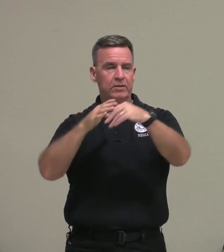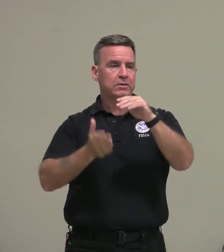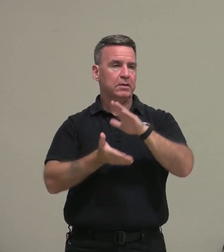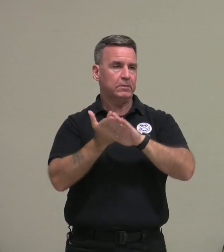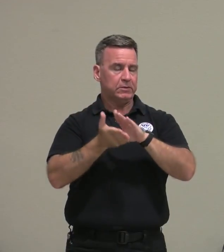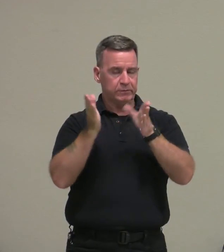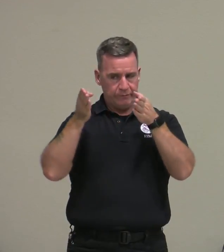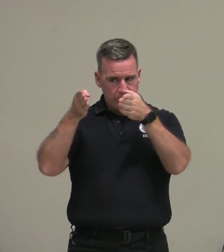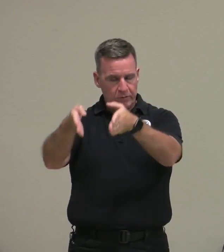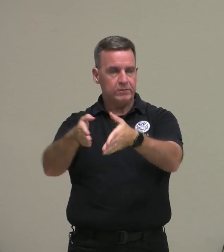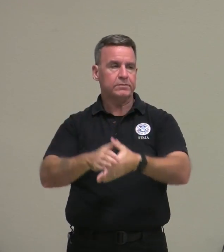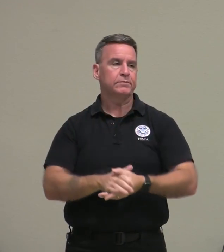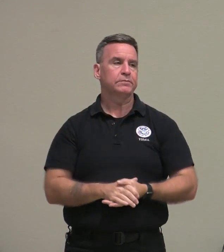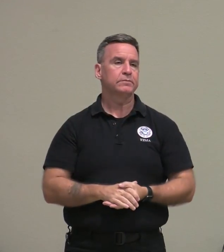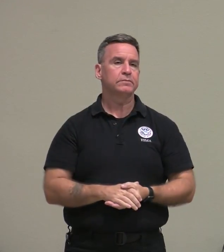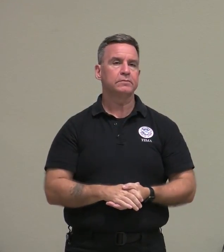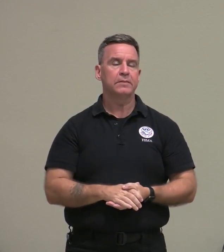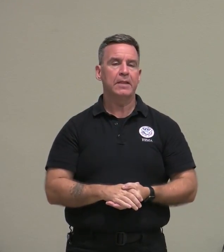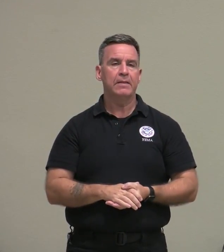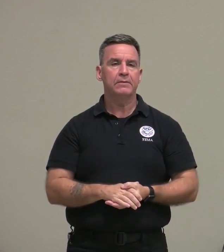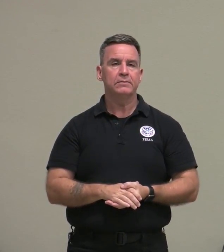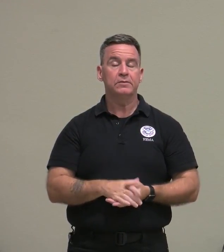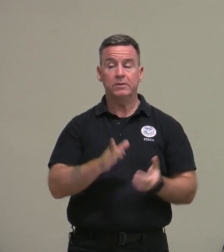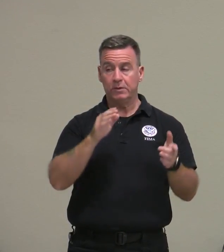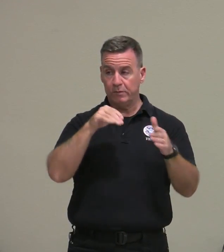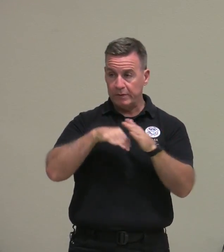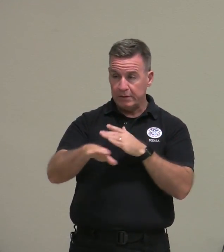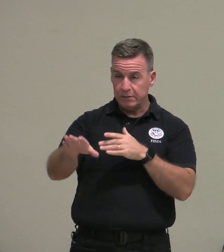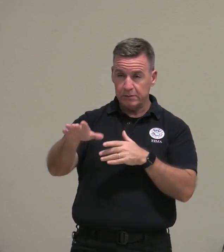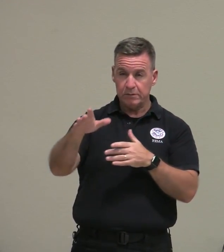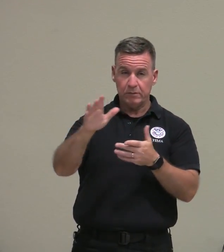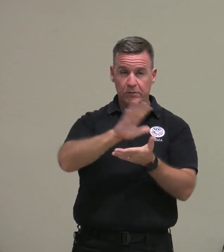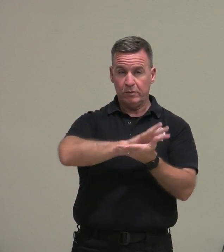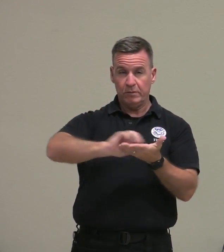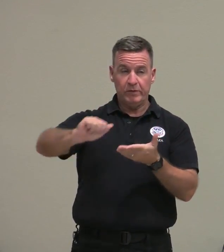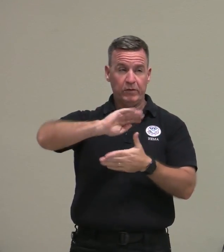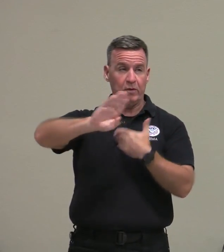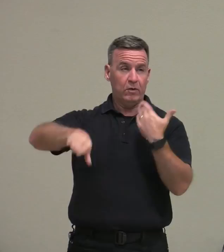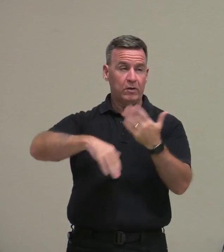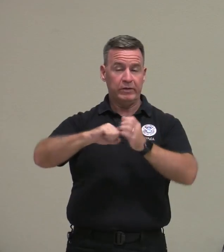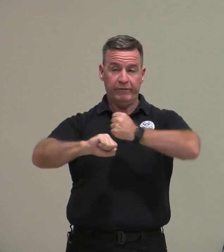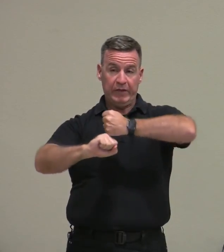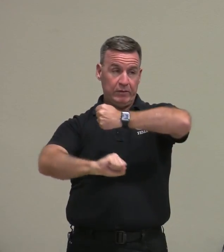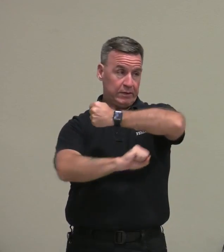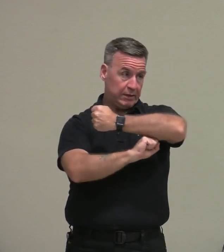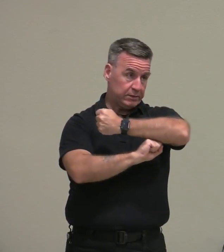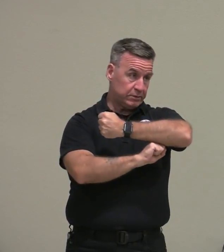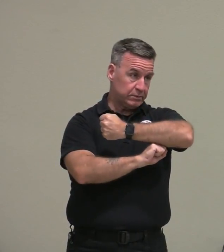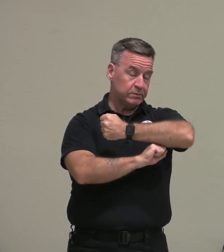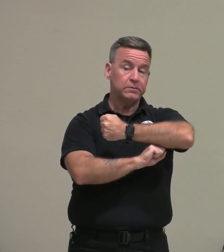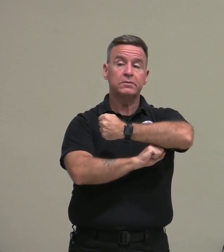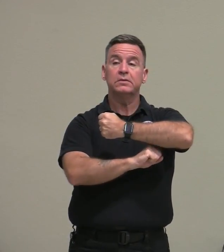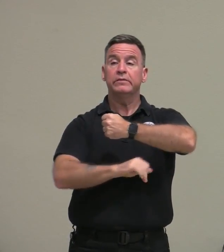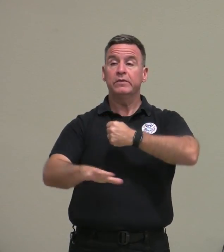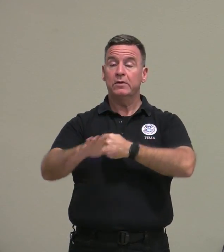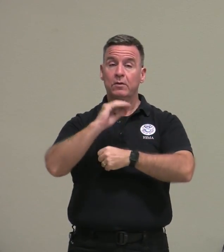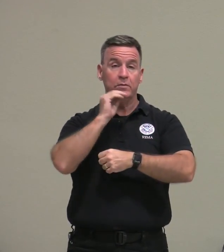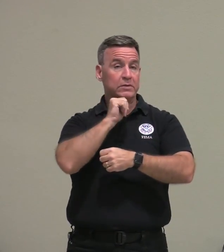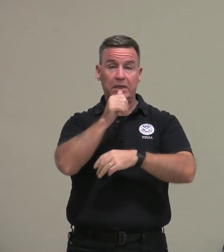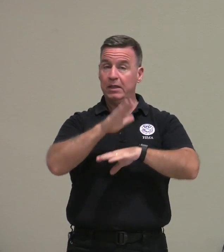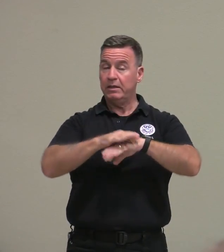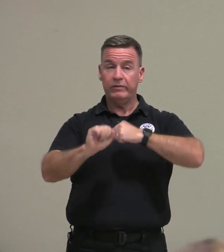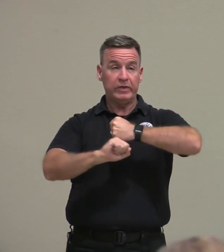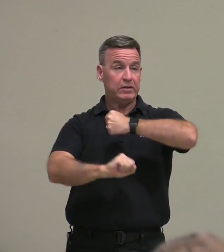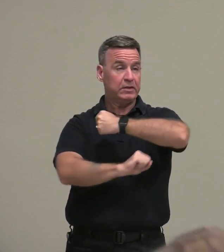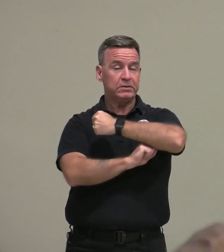operation will be focused on. We will go in and we will remove all the foundations. If your home wasn't on a